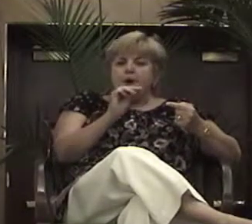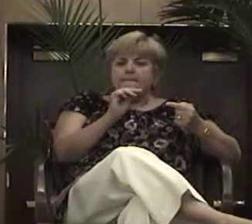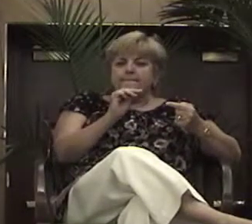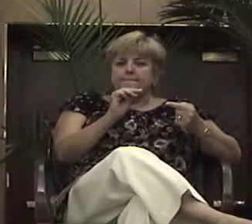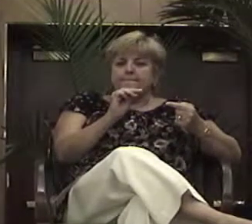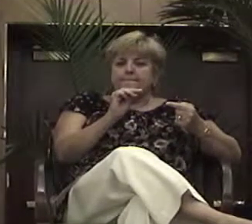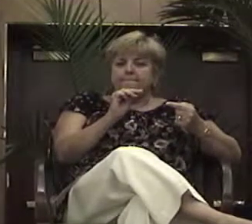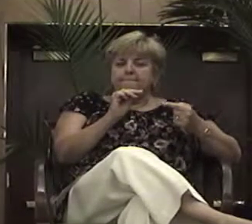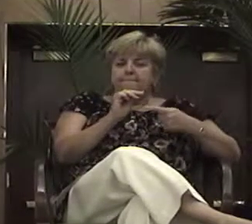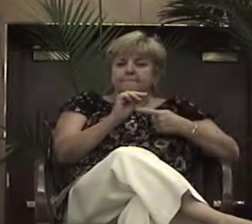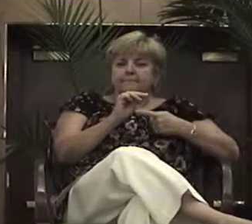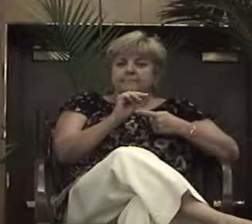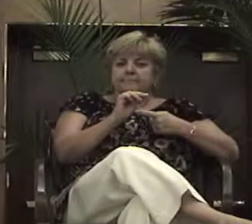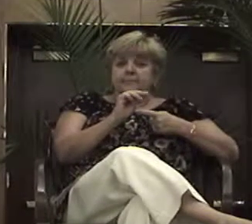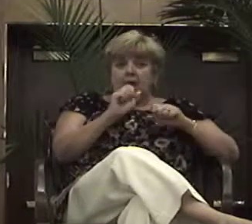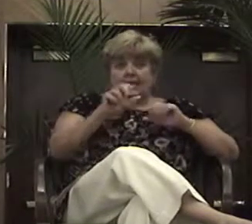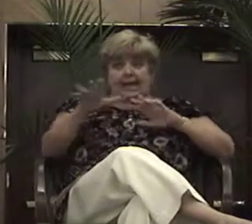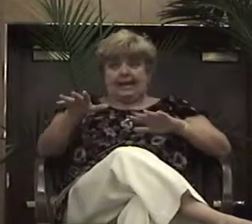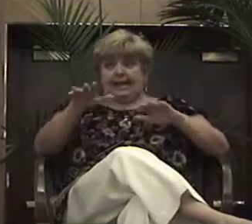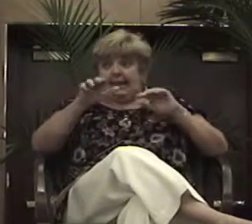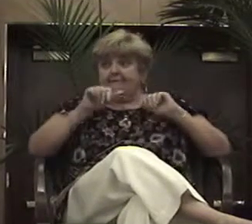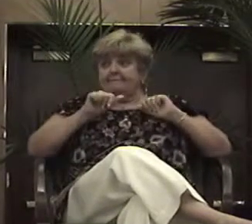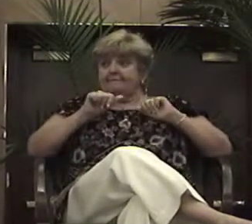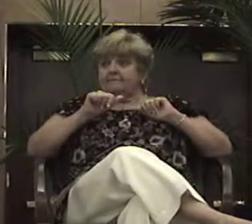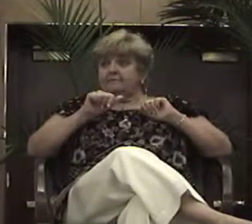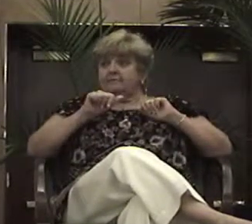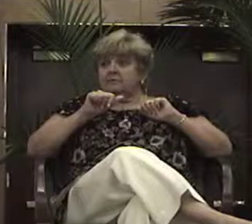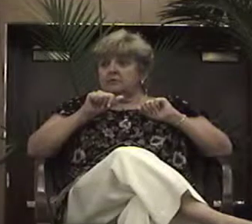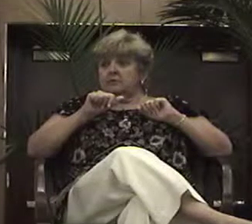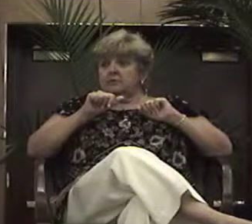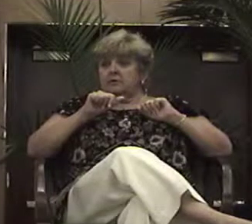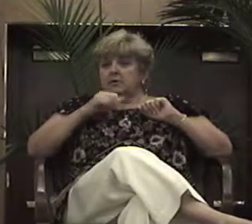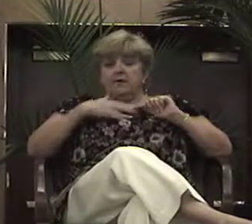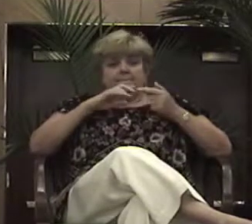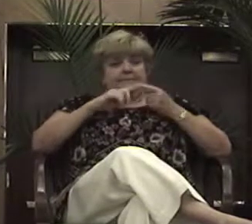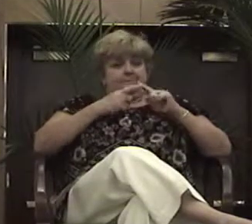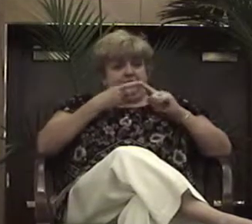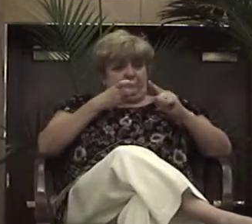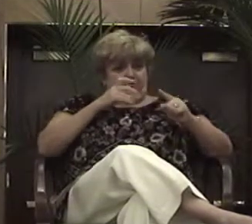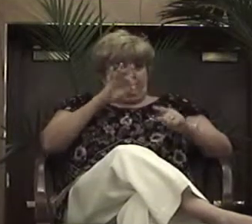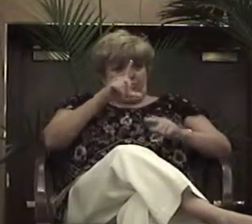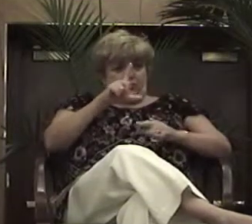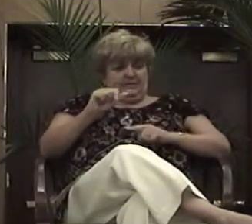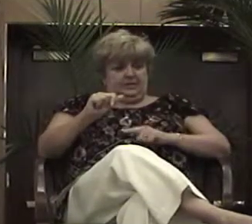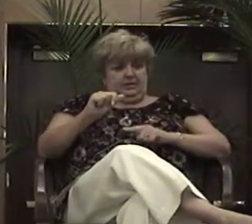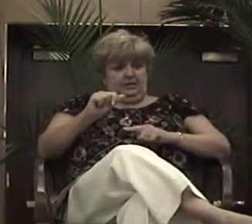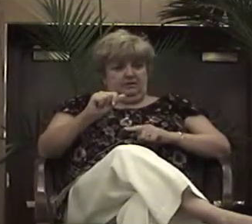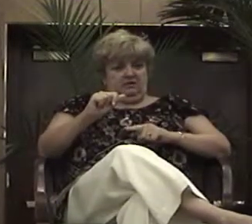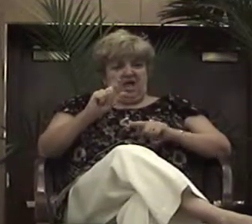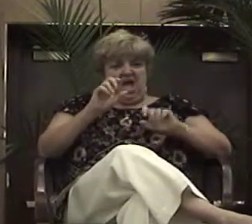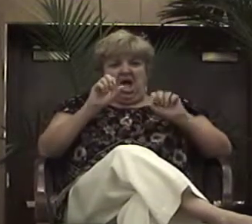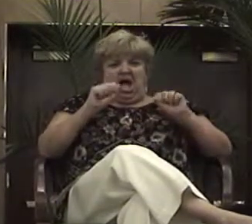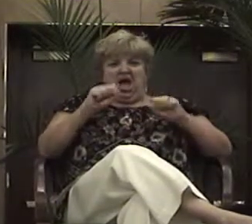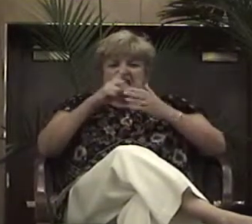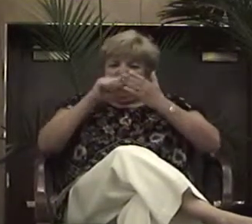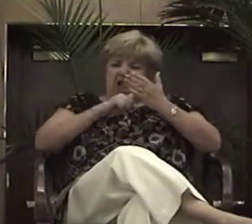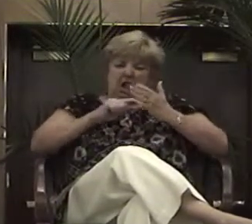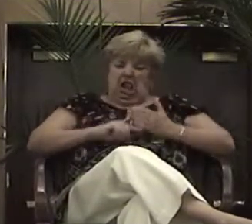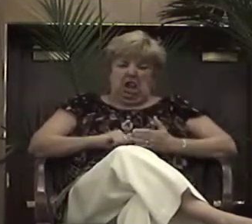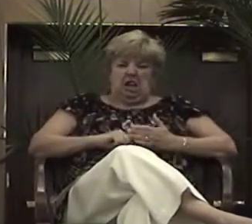I can leave here, my friend from Lauderdale, I can tear him to shreds for the next 4 years wherever I travel. And then he